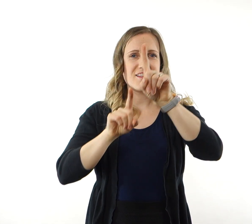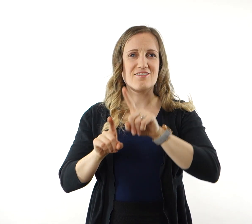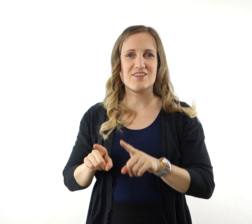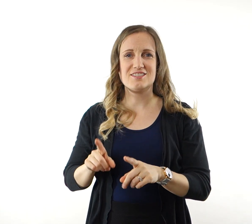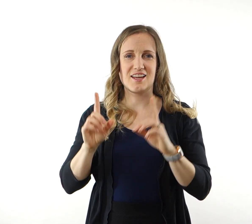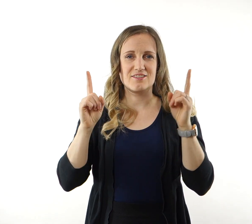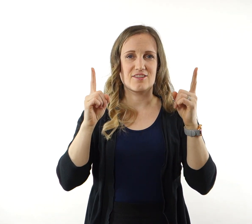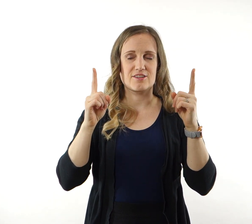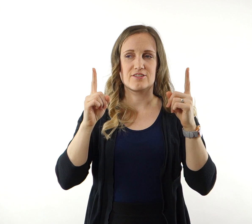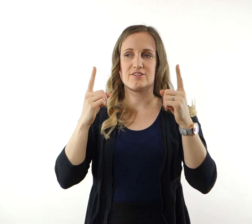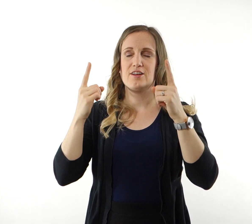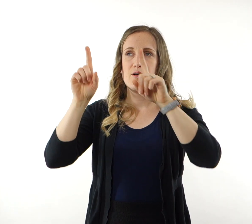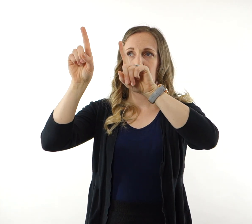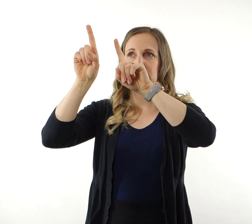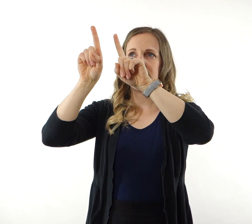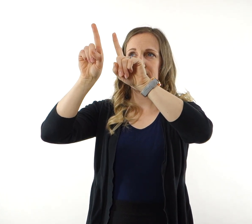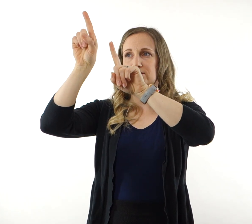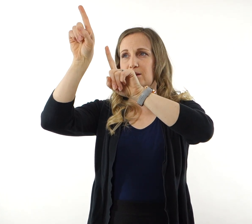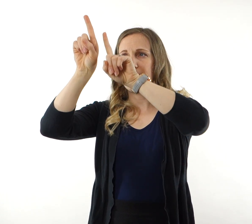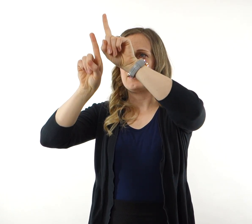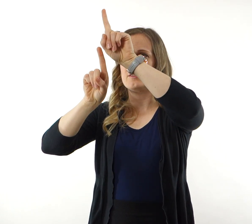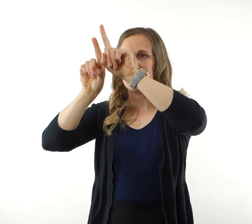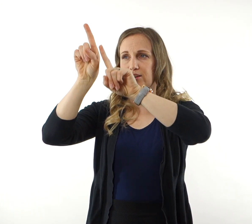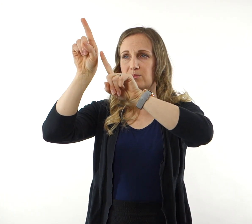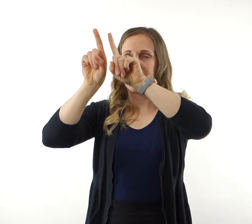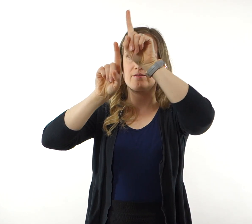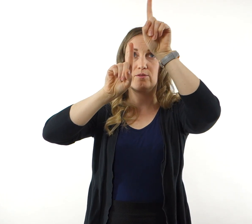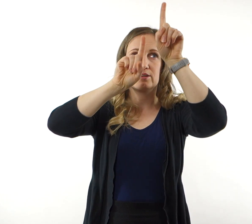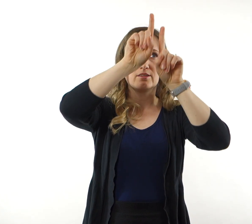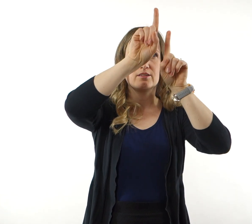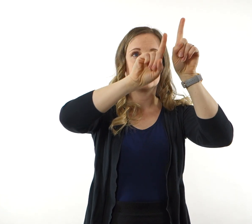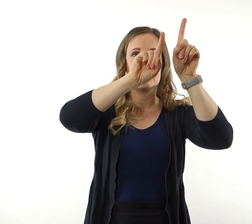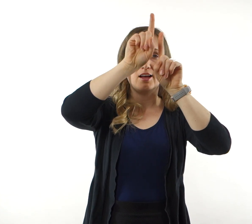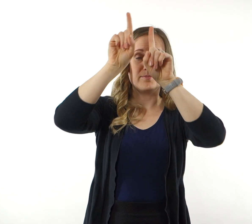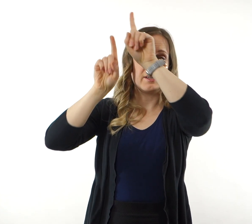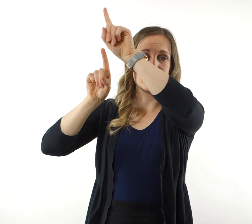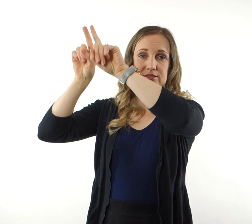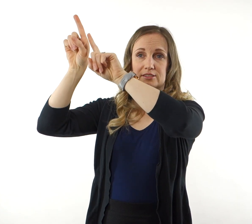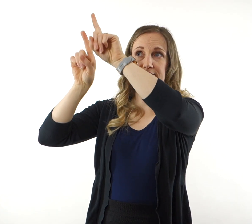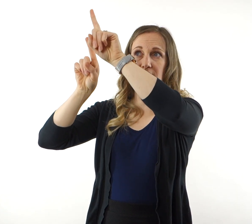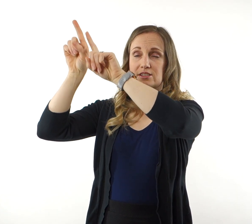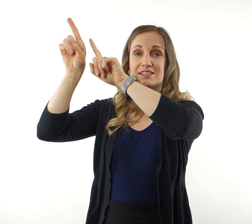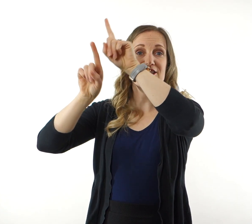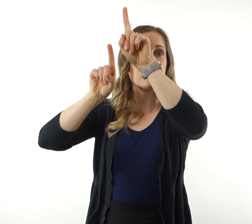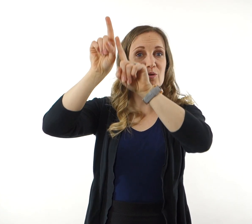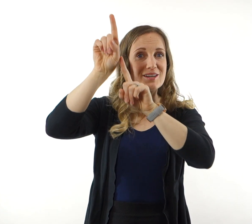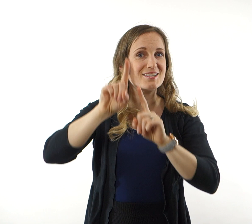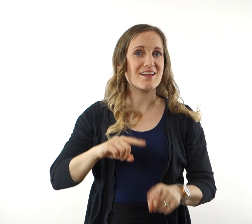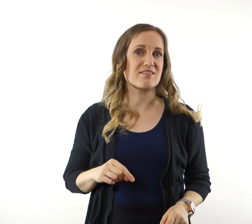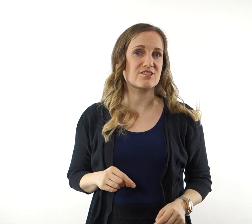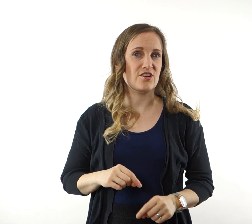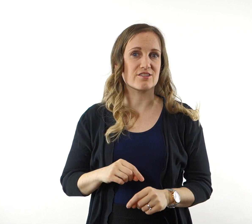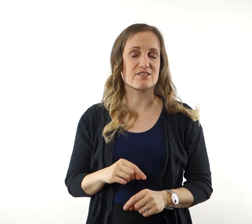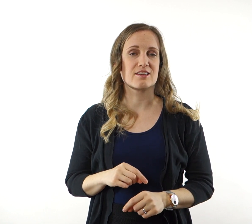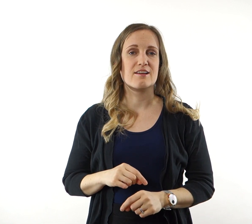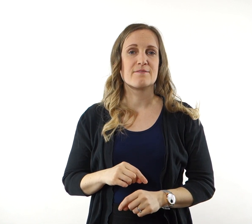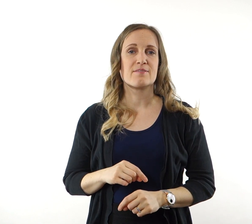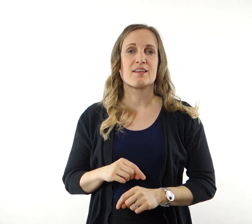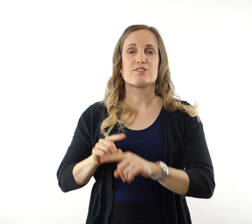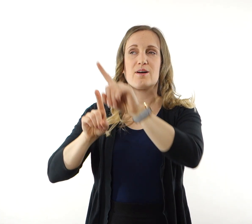a fun sign? Point your fingers up and you just kind of go back and forth. Up here, the stars. It's like you're pointing at the stars. So after you